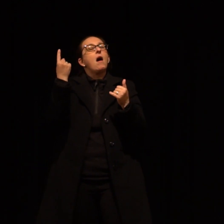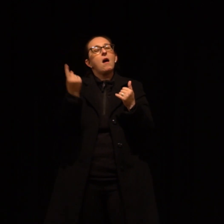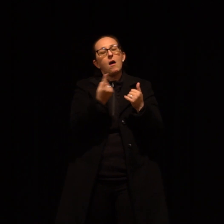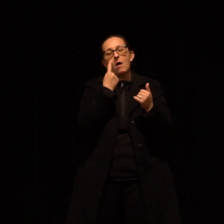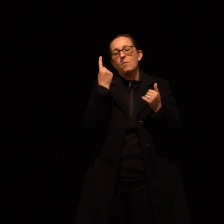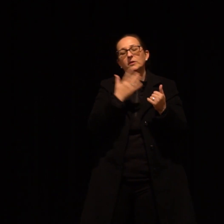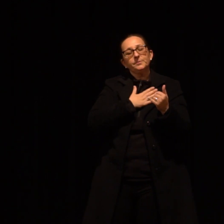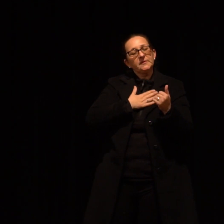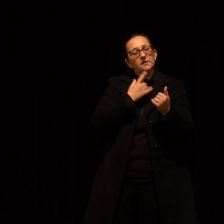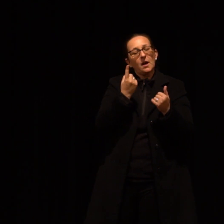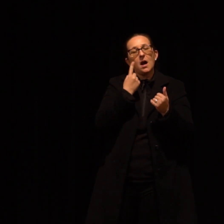The bottom line,